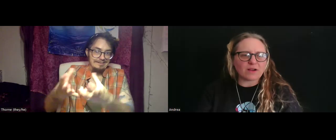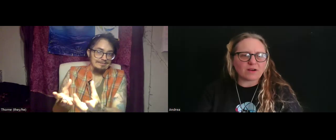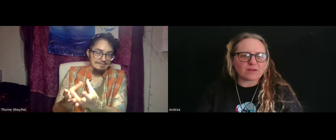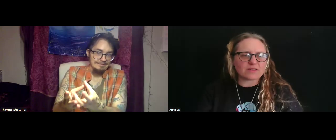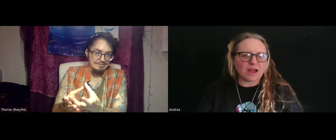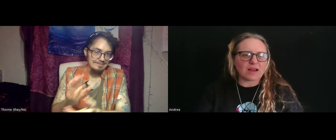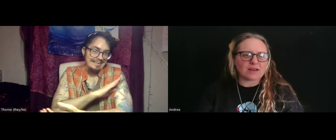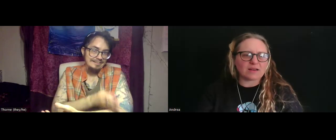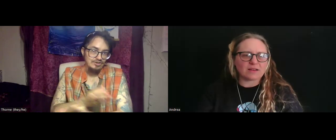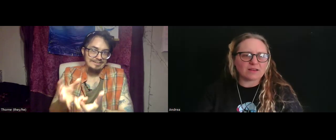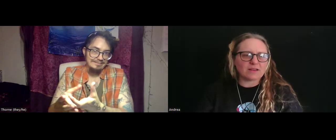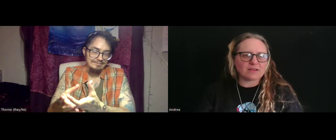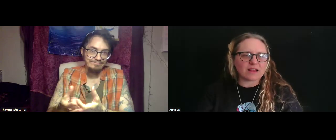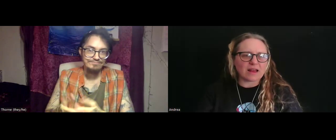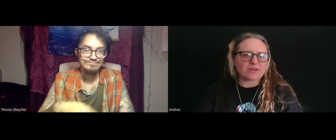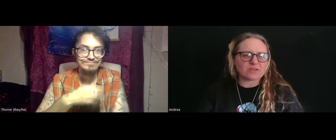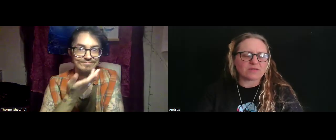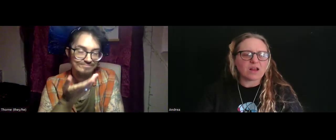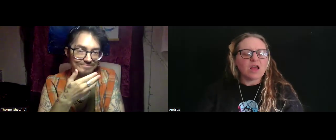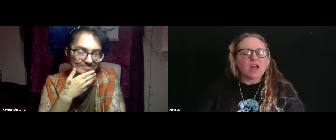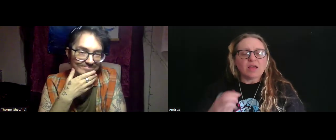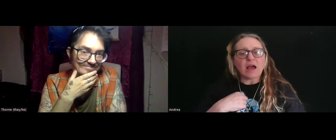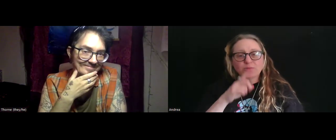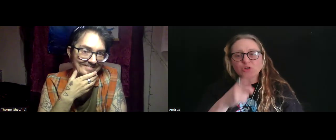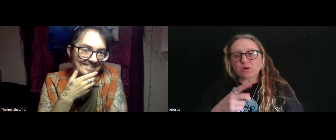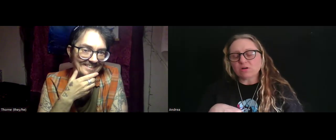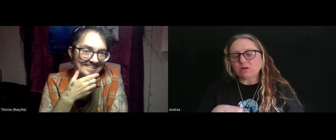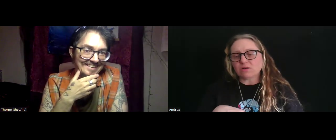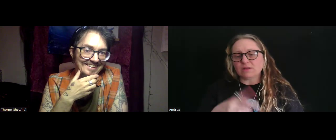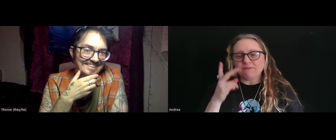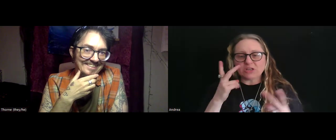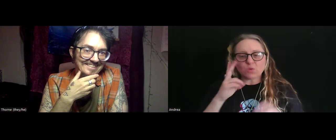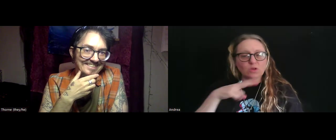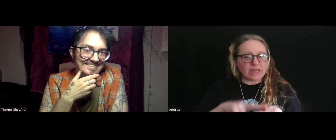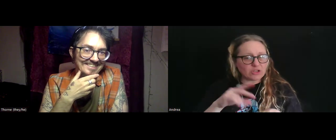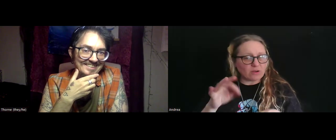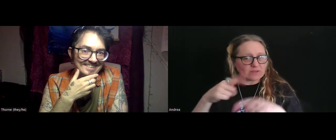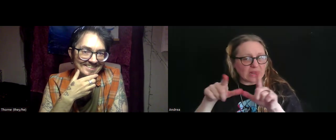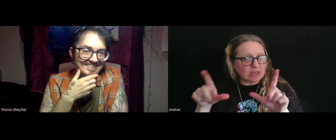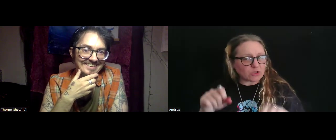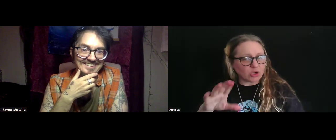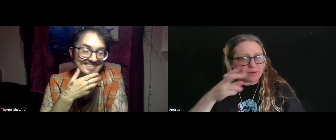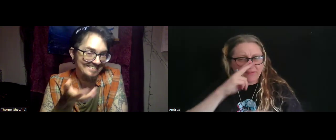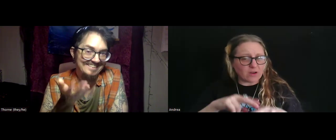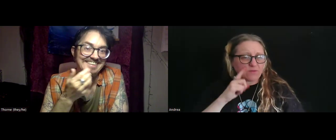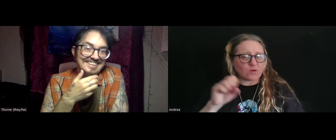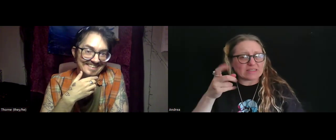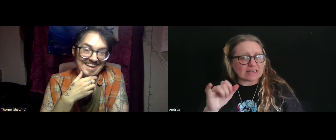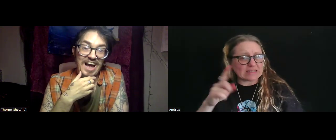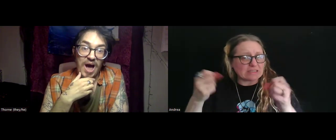their sign, is that energy of it. Yeah, I'm sure the visual nature of sign language could be fun for sexy